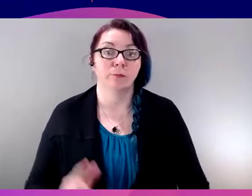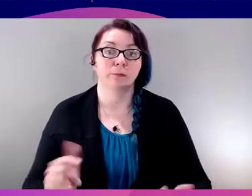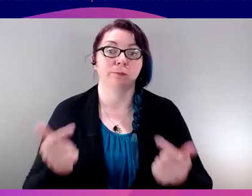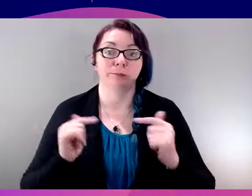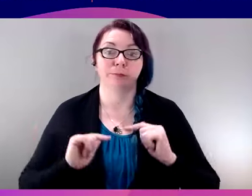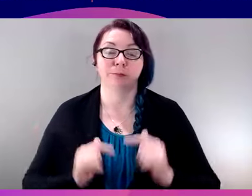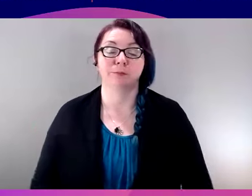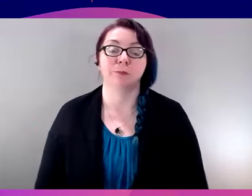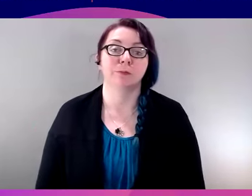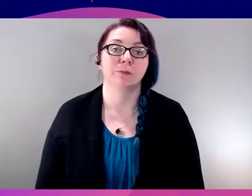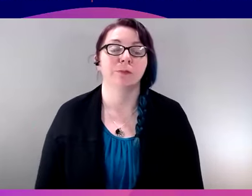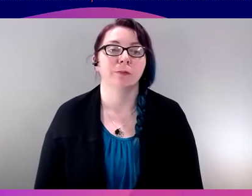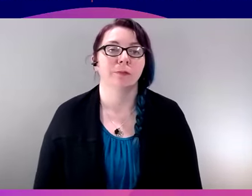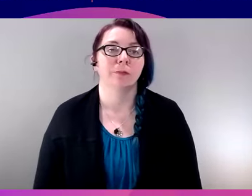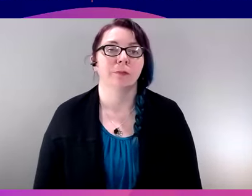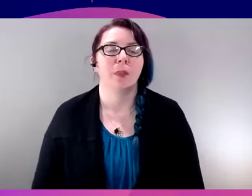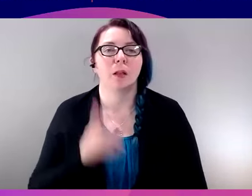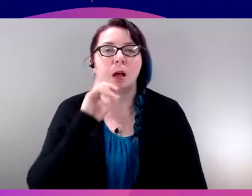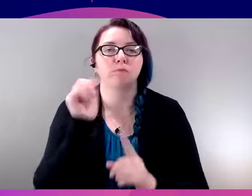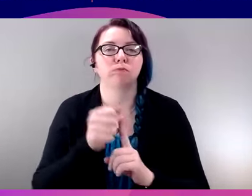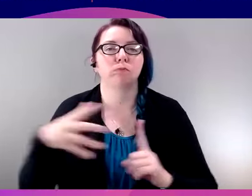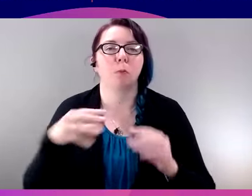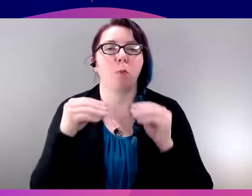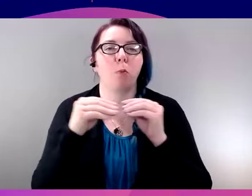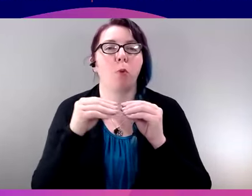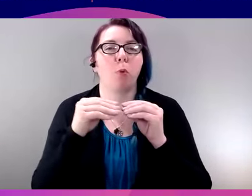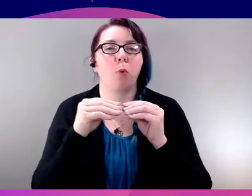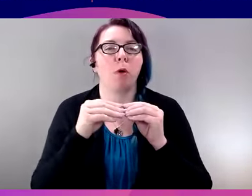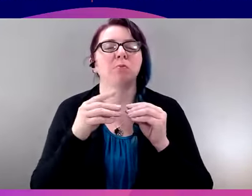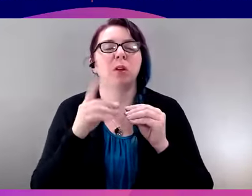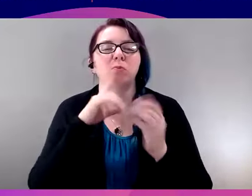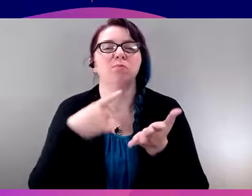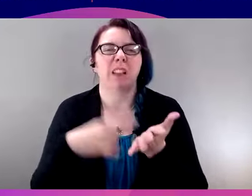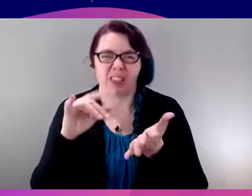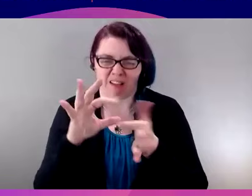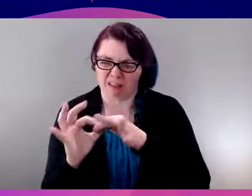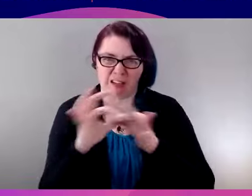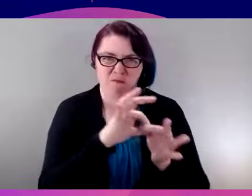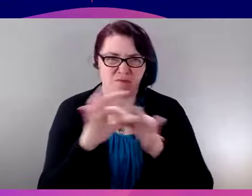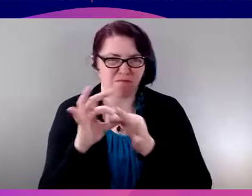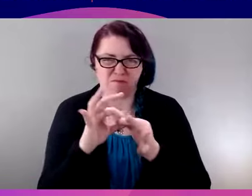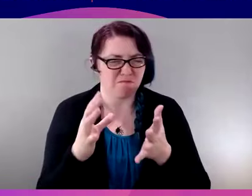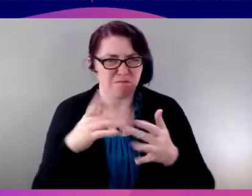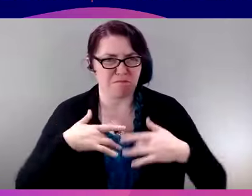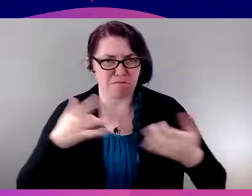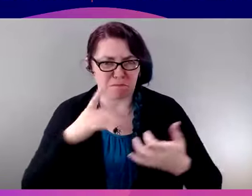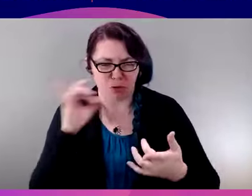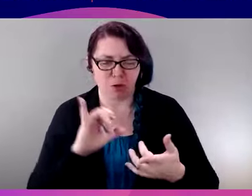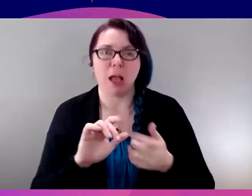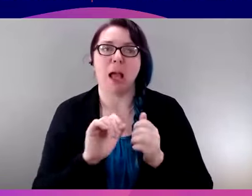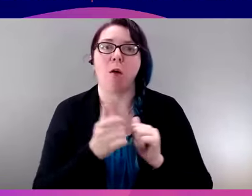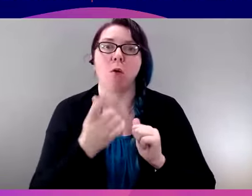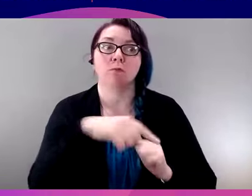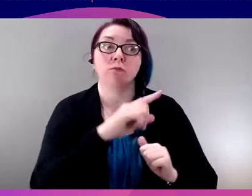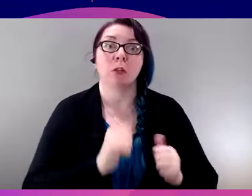And to give a little bit more background, we'll discuss what the violence link is and how this impacts survivors of gender-based violence that have